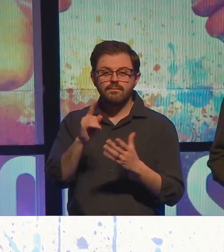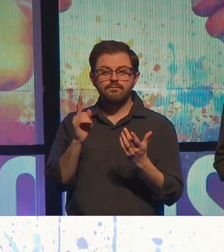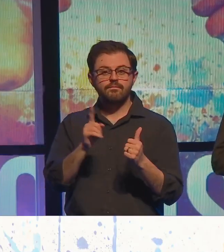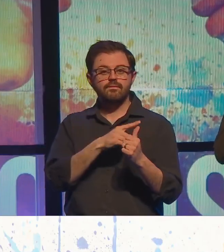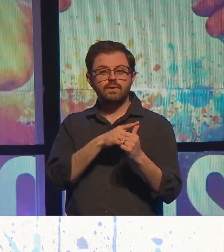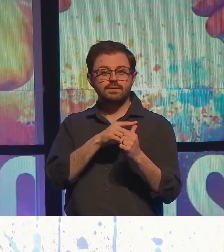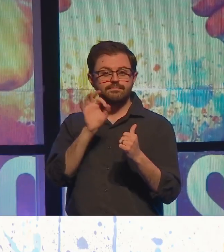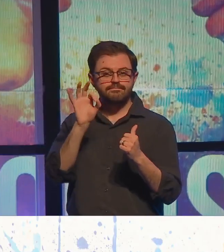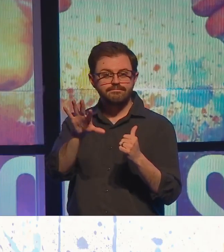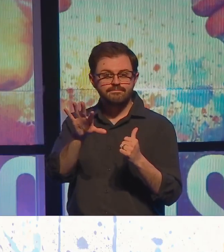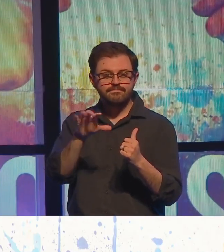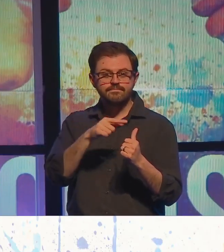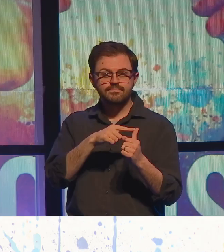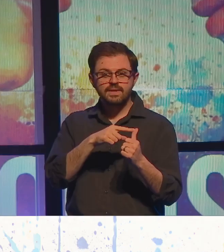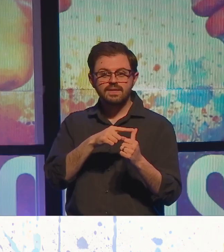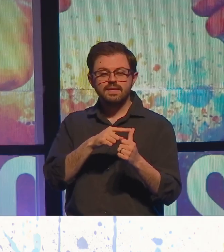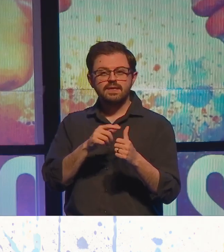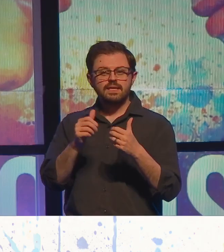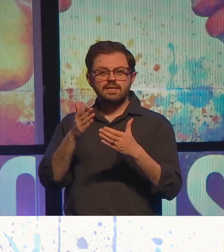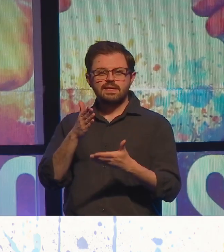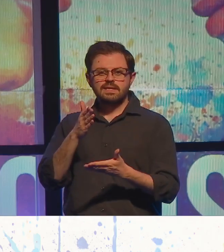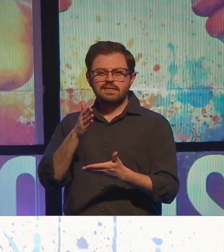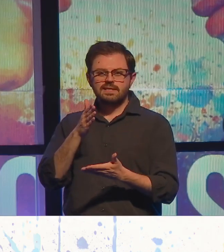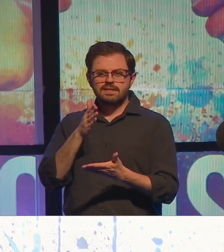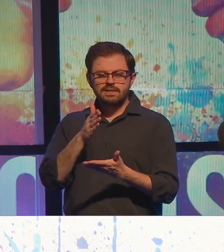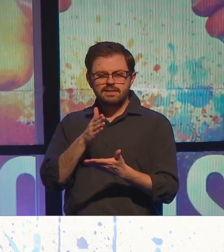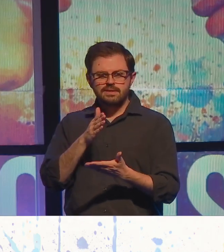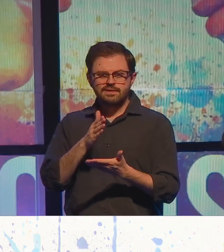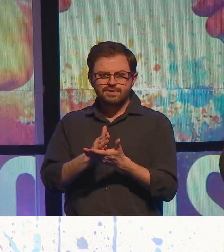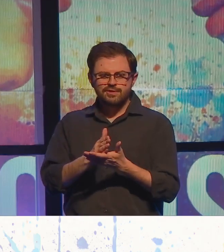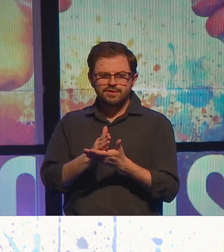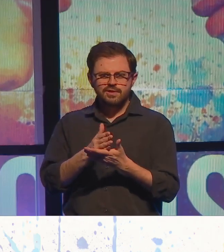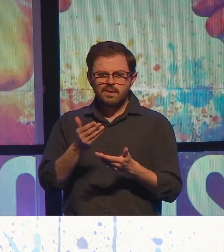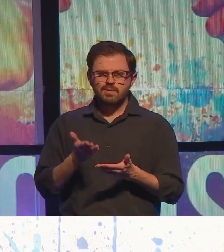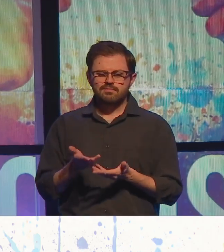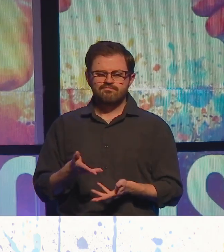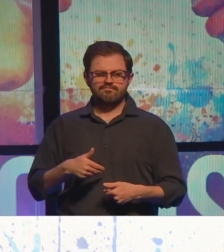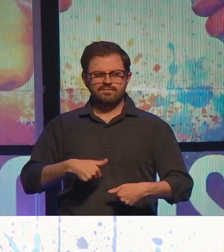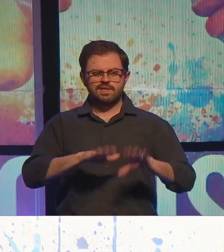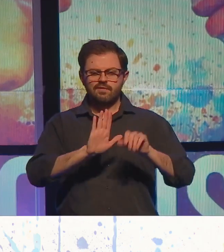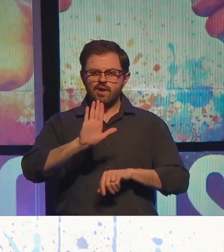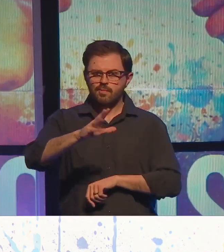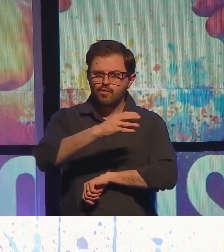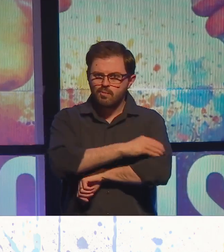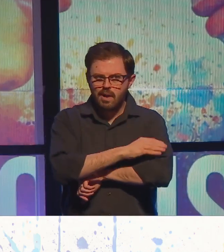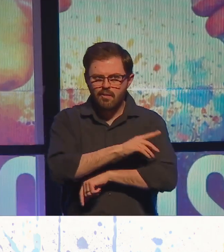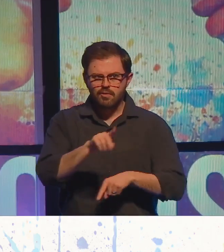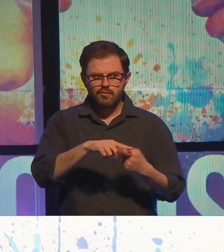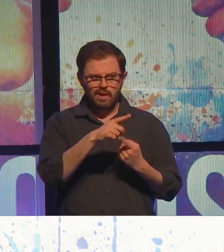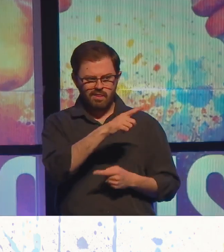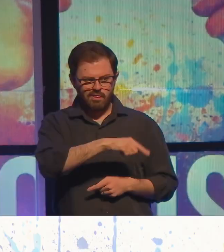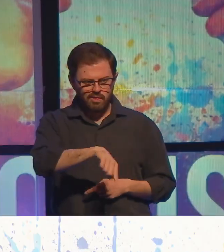all, I would tell you, stop surrendering your power to others' pain. Stop it.